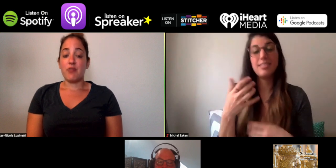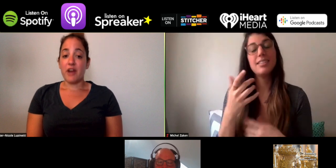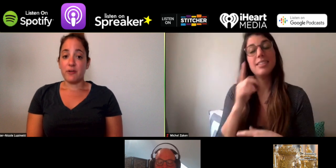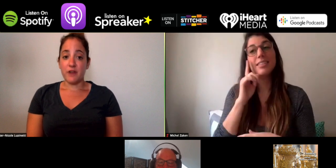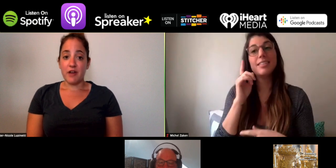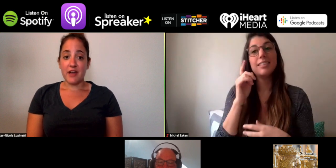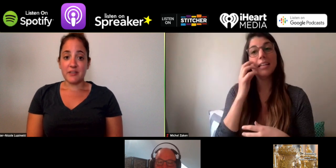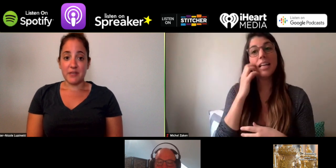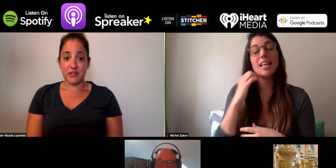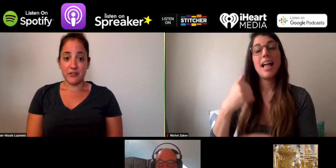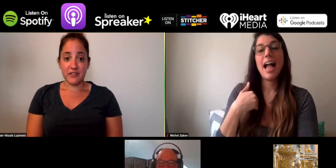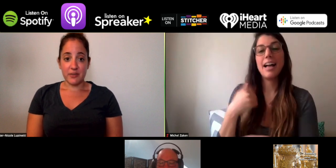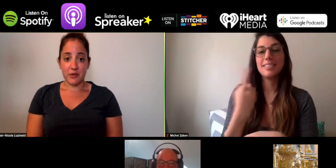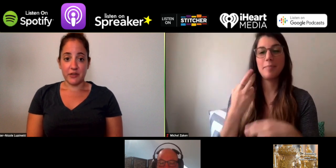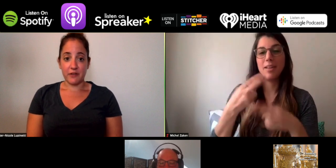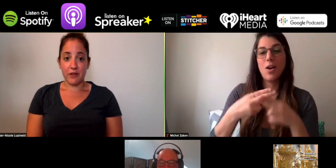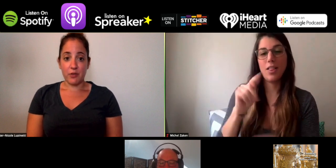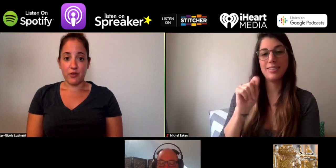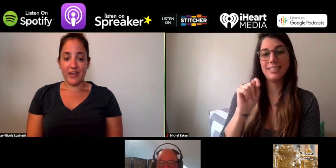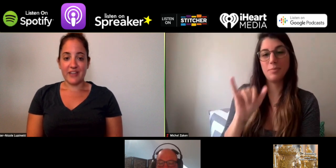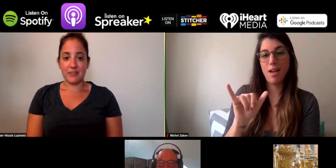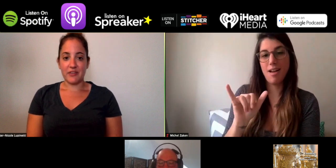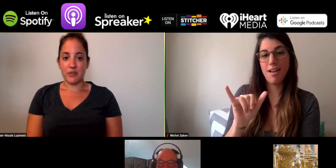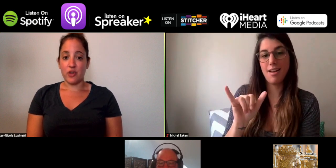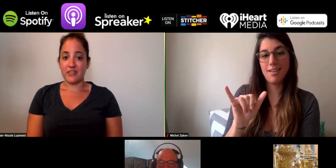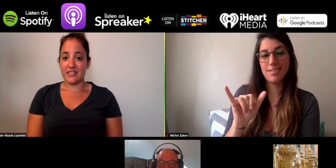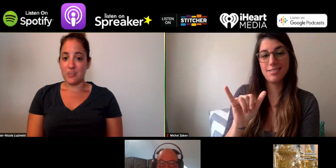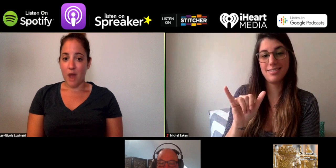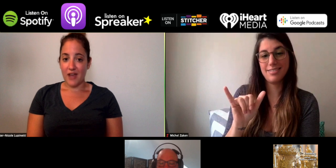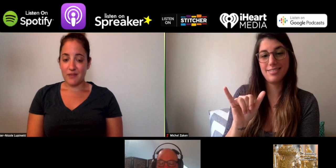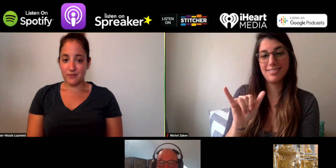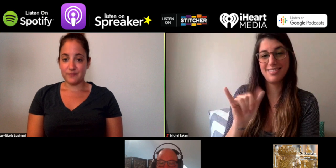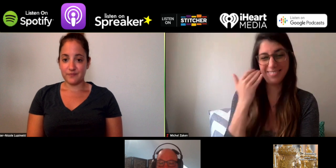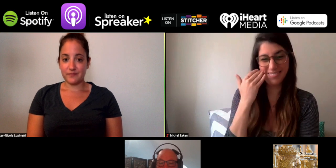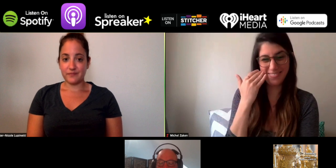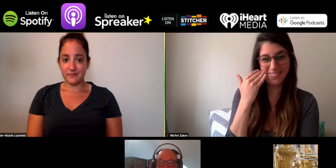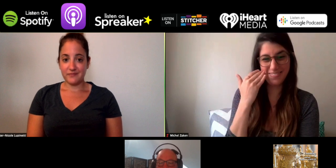Now, prior to VRS being a service that was readily available, they had something that was called TTY.